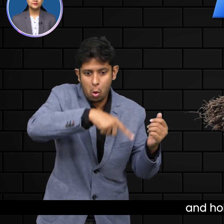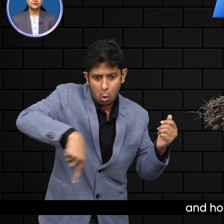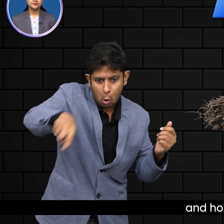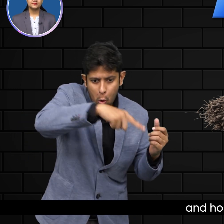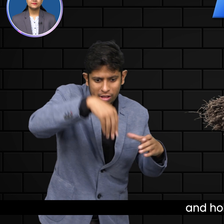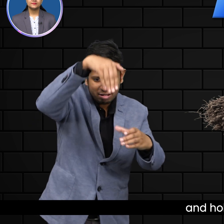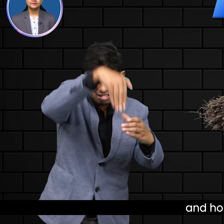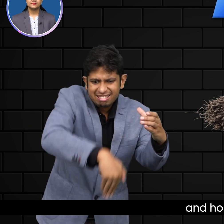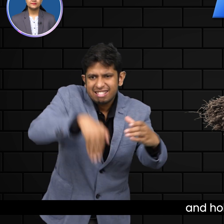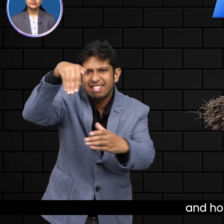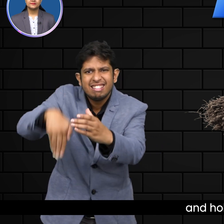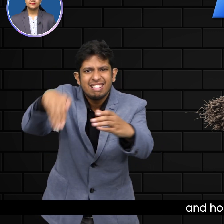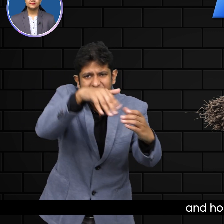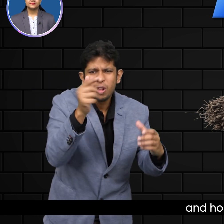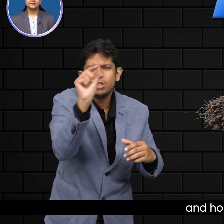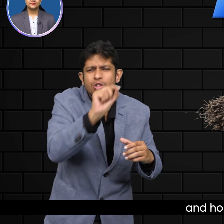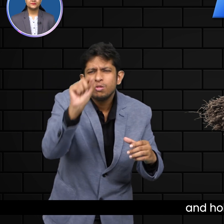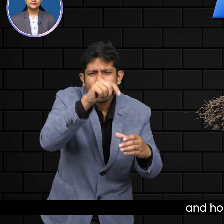holes.